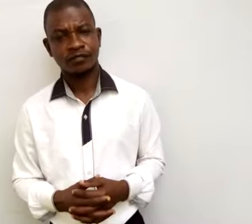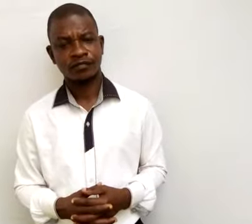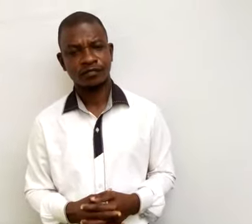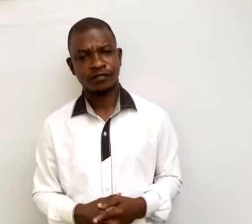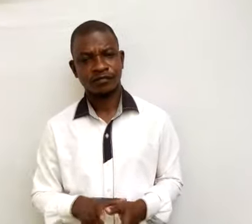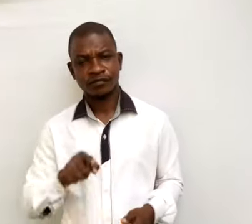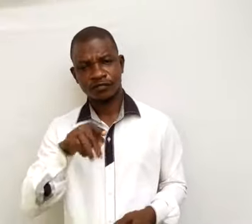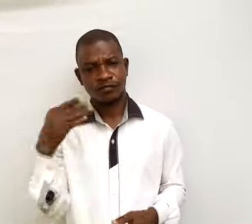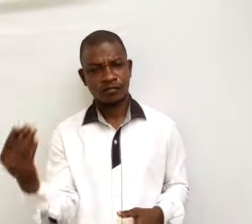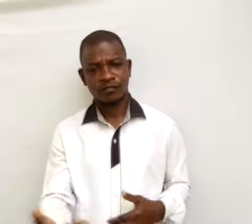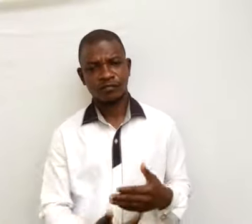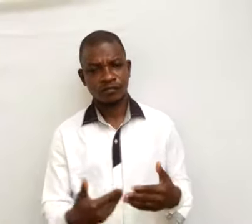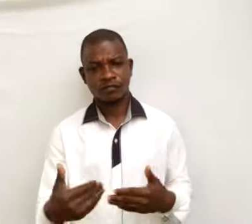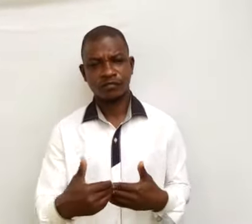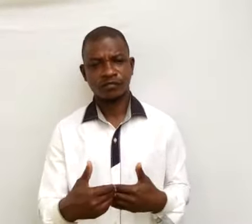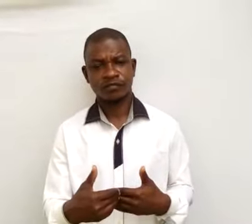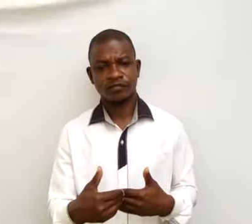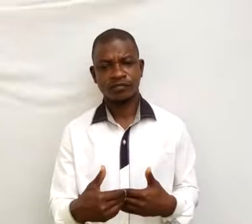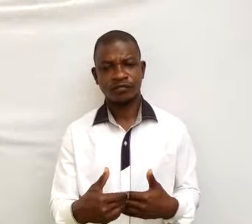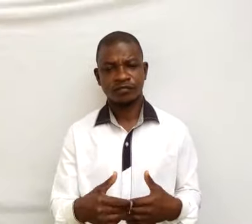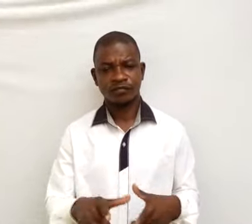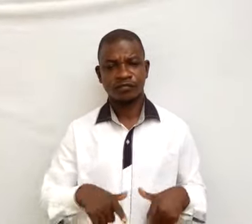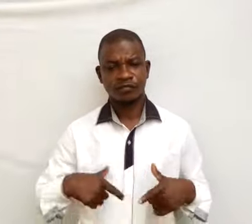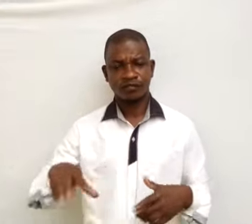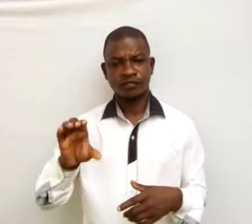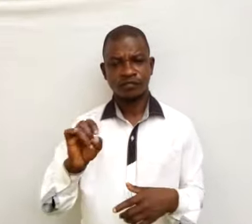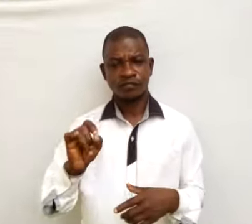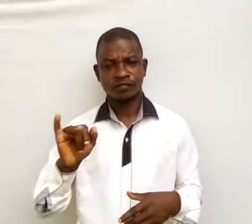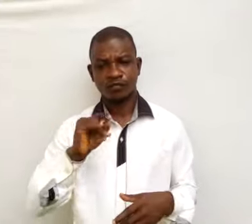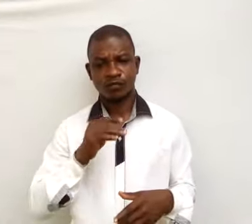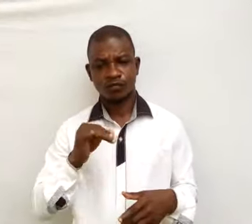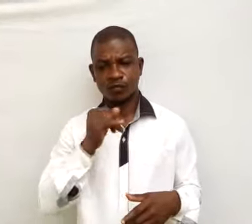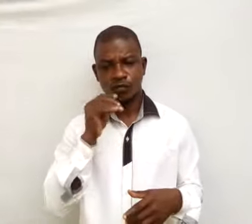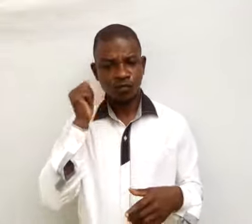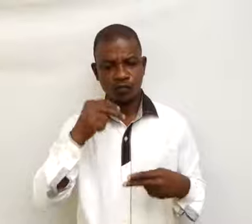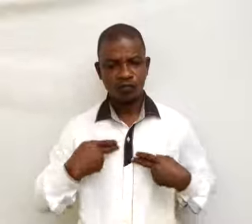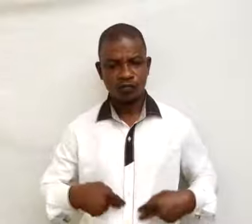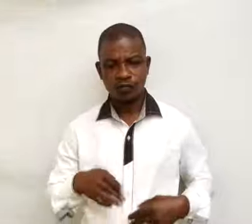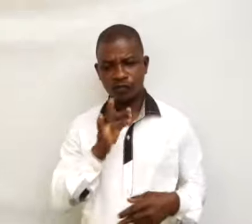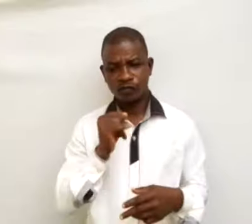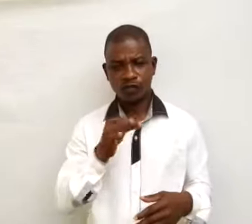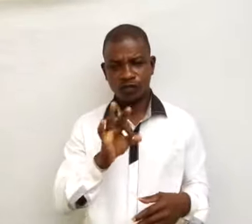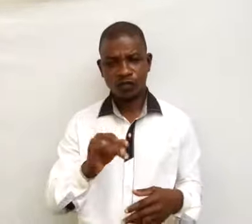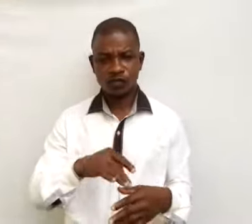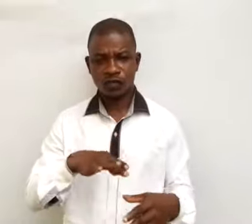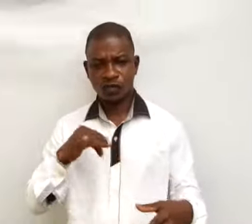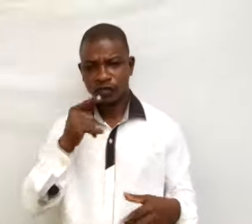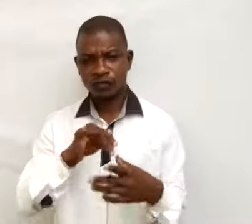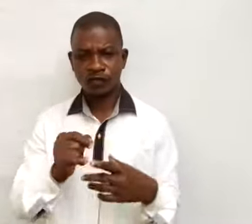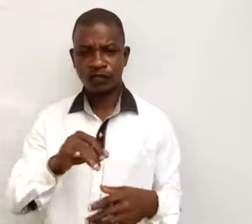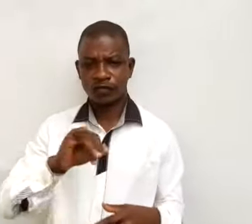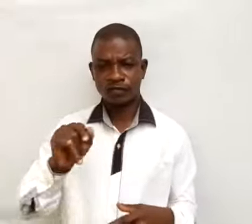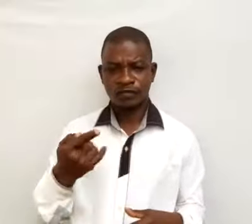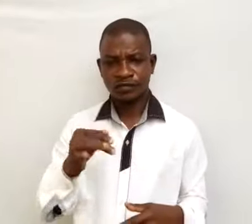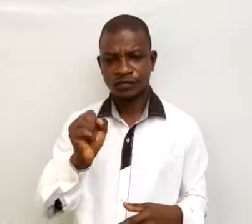You are welcome back. Life cycle of human blood flakes. Flakes of the genus